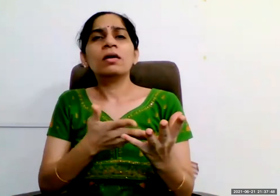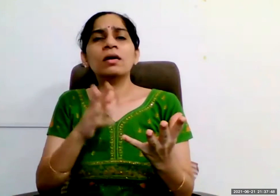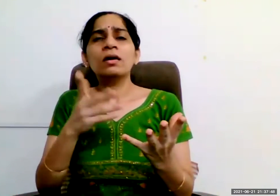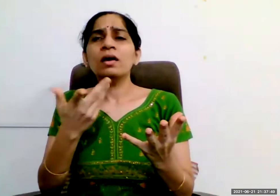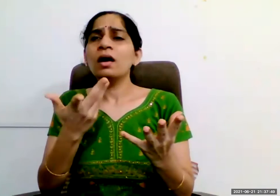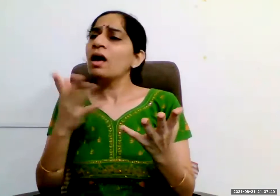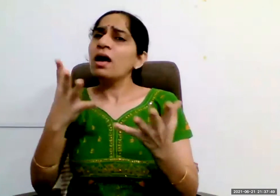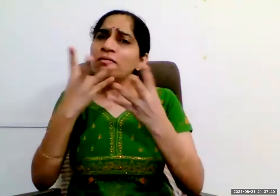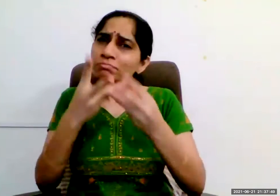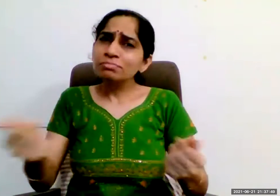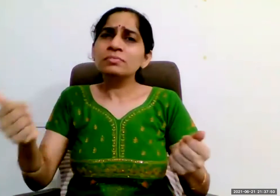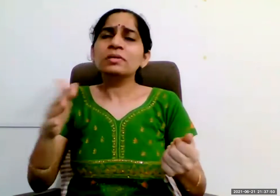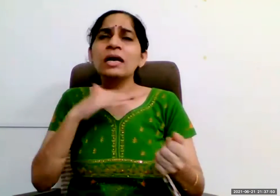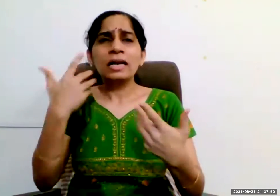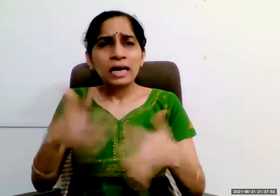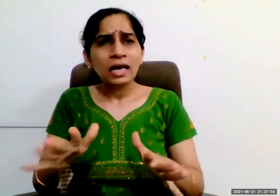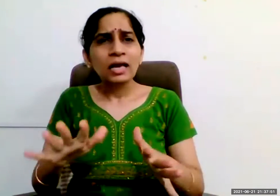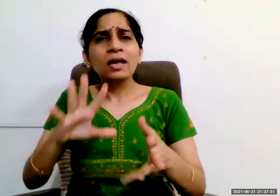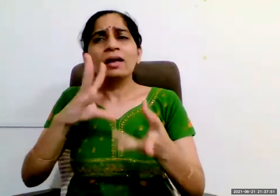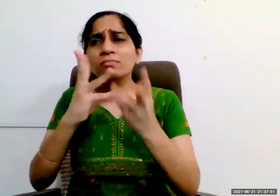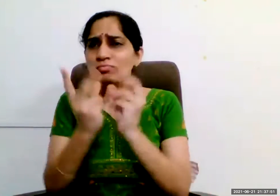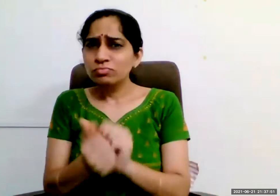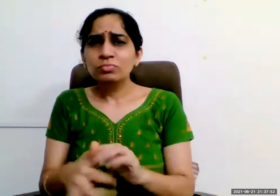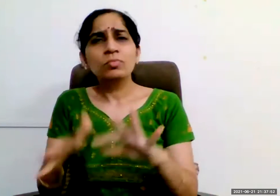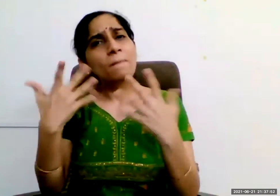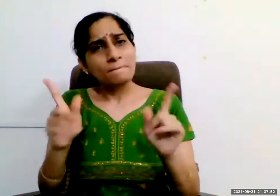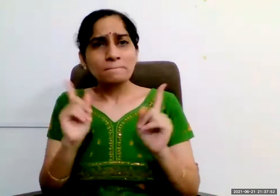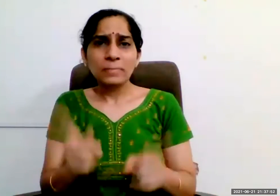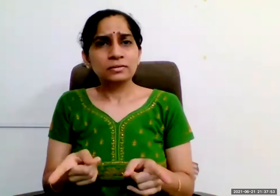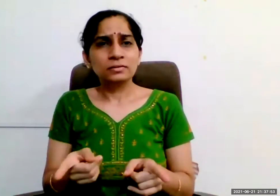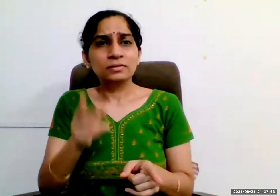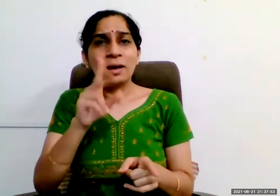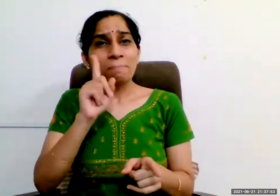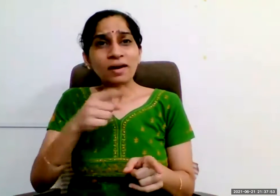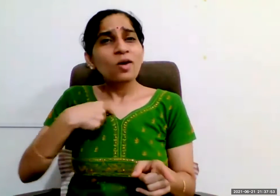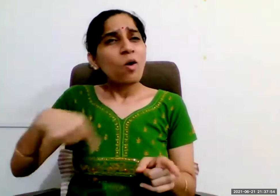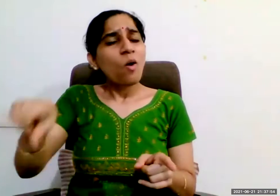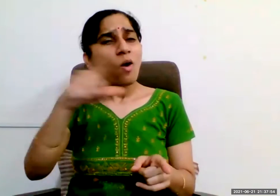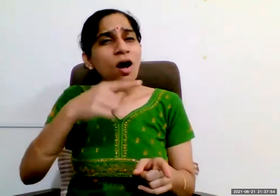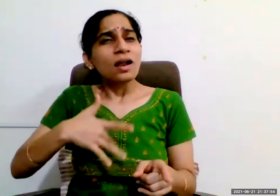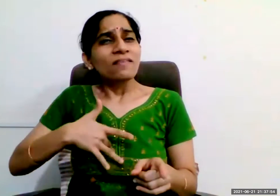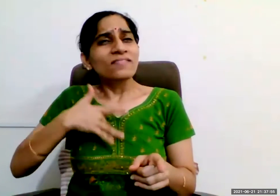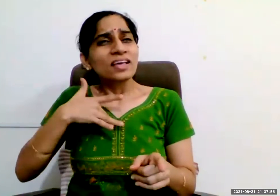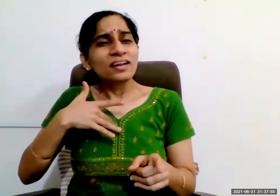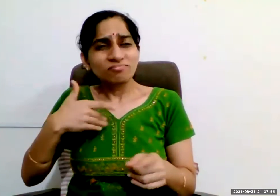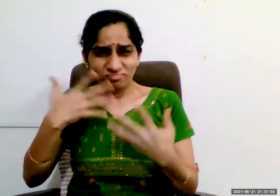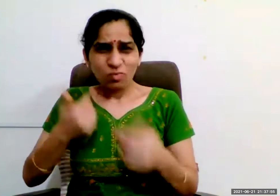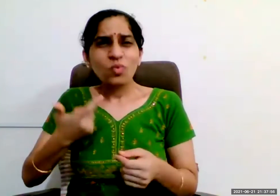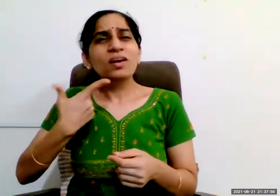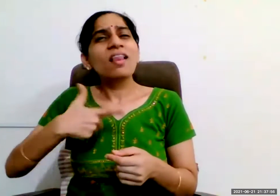forever? We always have that longing. We don't want to die. We know that this is temporary. Everybody knows